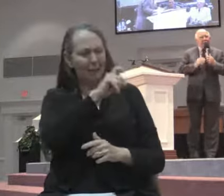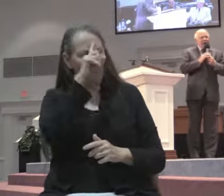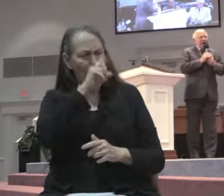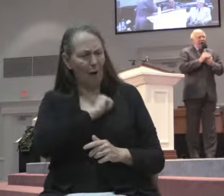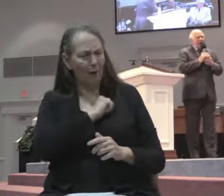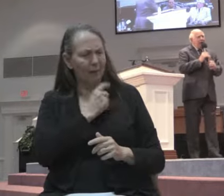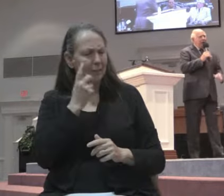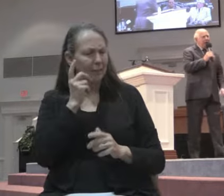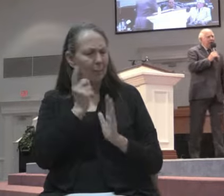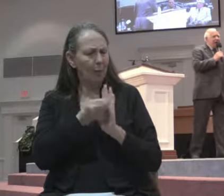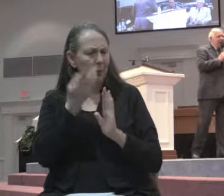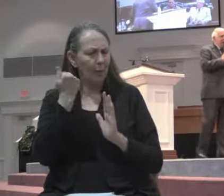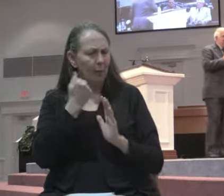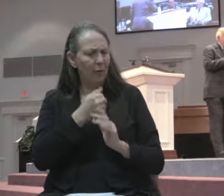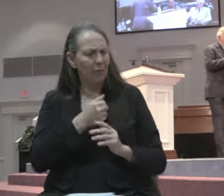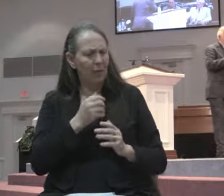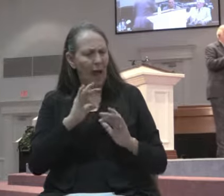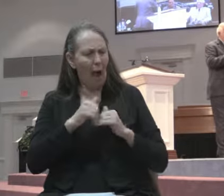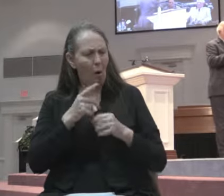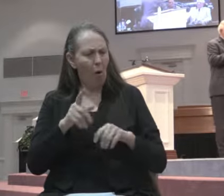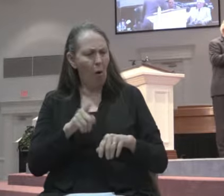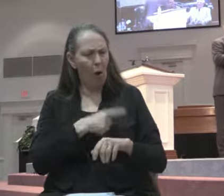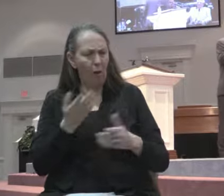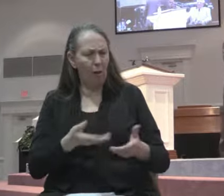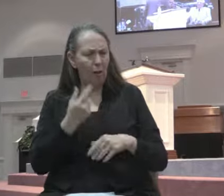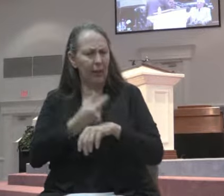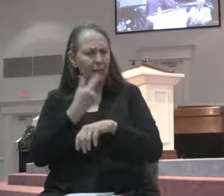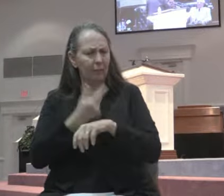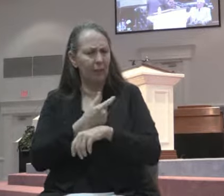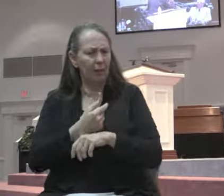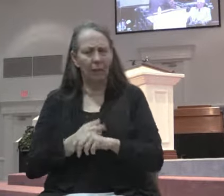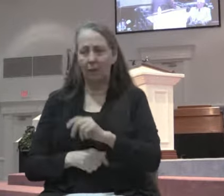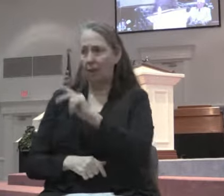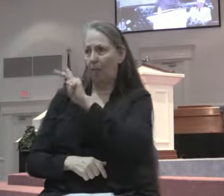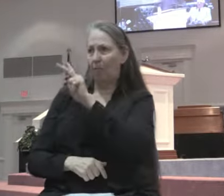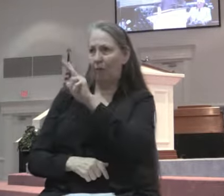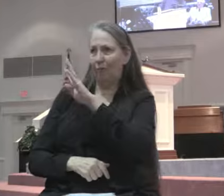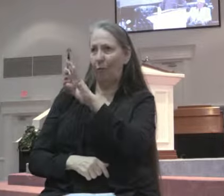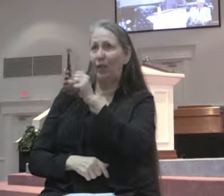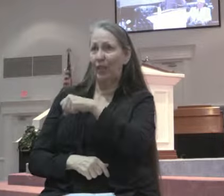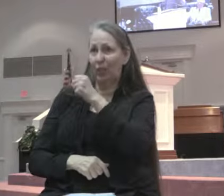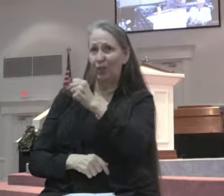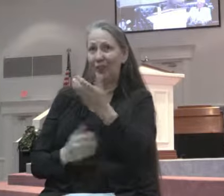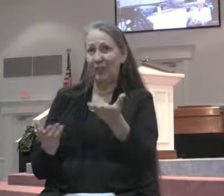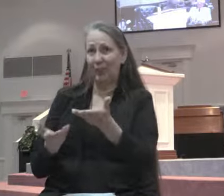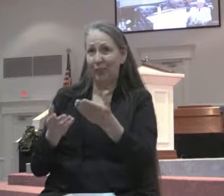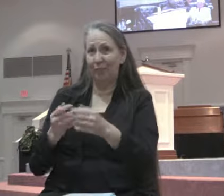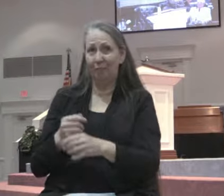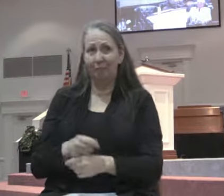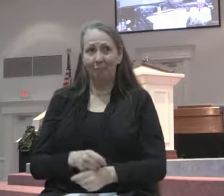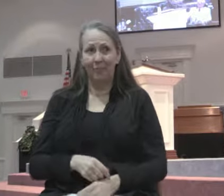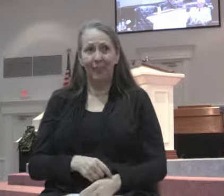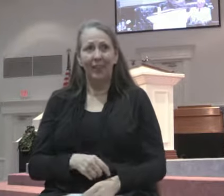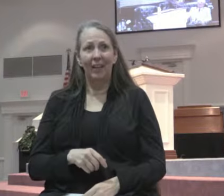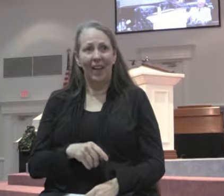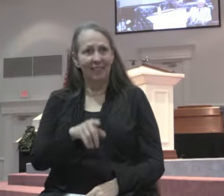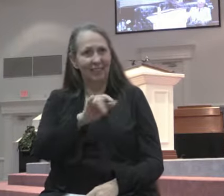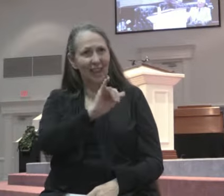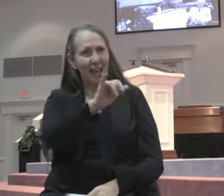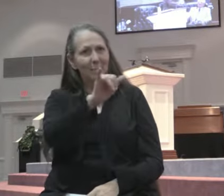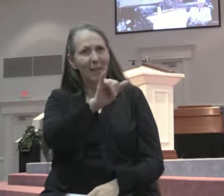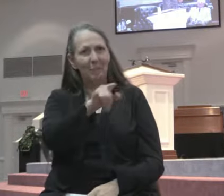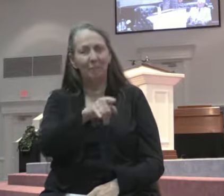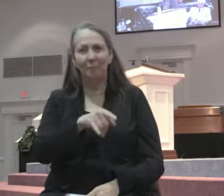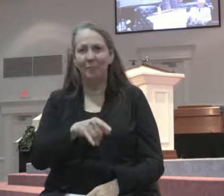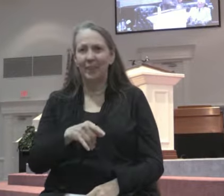a moment ago, how long had he been here pastoring? 34 years. You people, how many of you are still